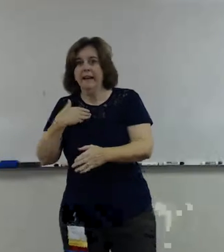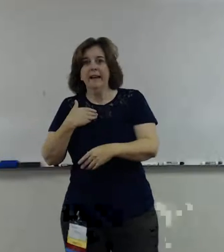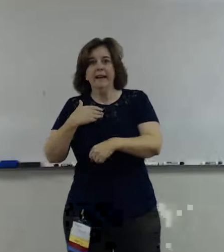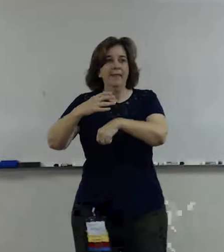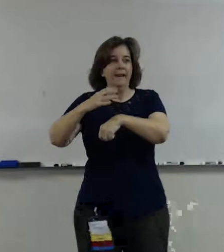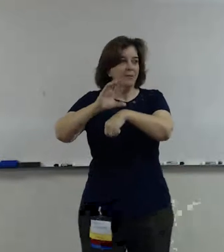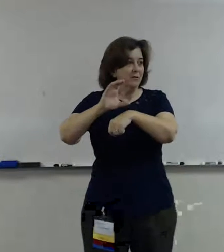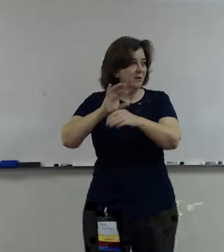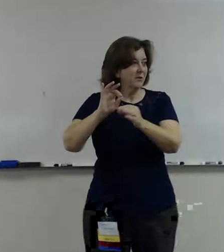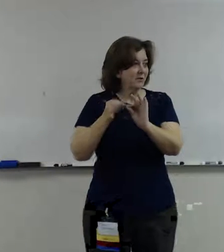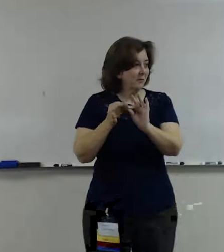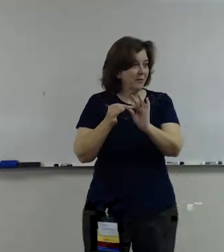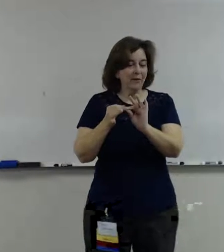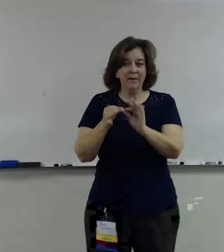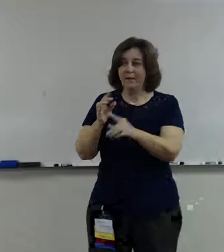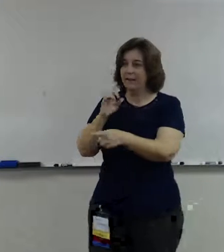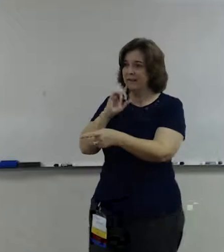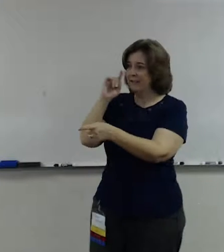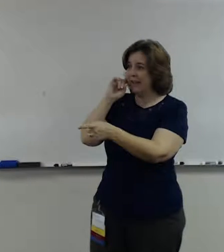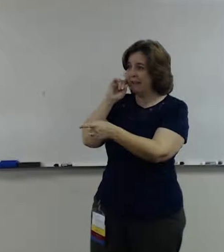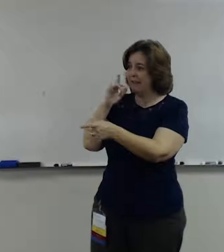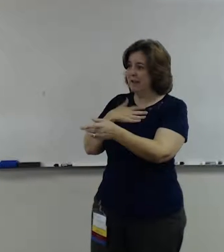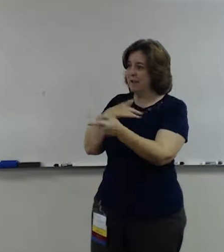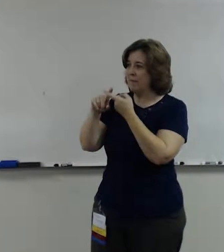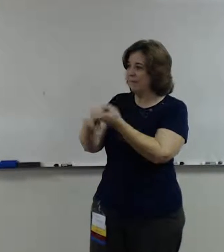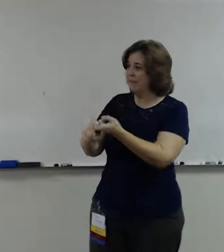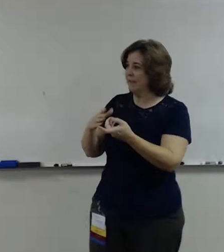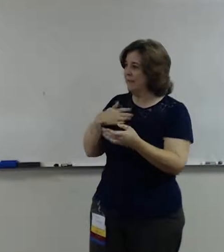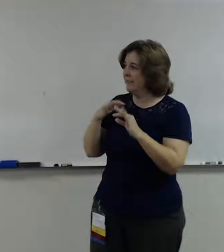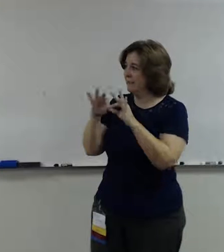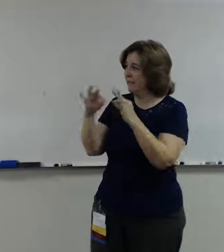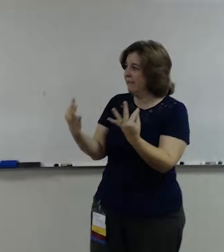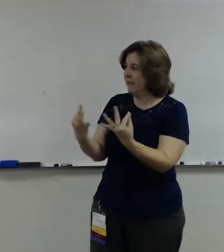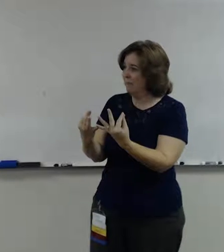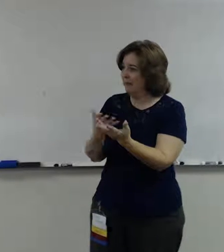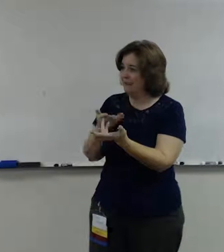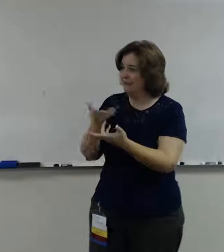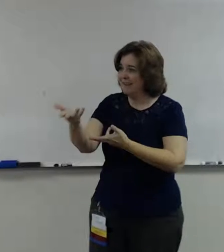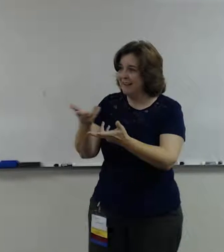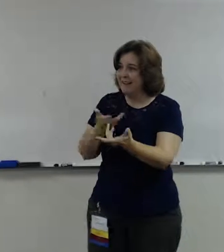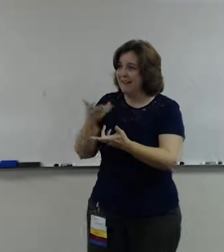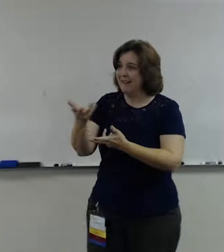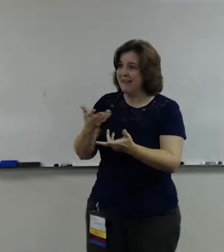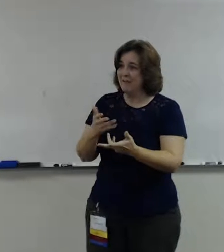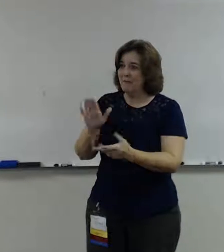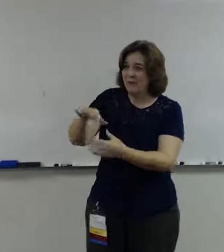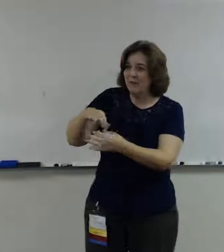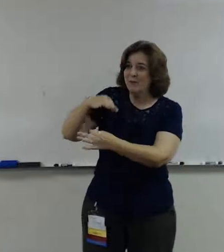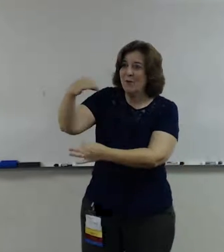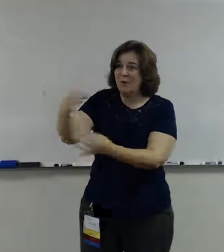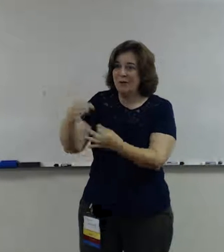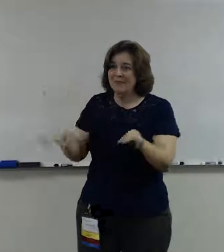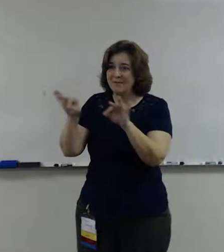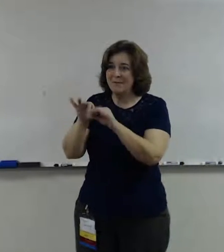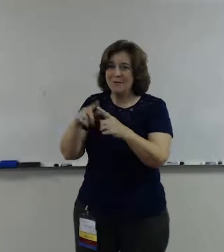And then I'm a church interpreter, deaf, my friends, my family, their soul is important